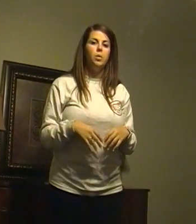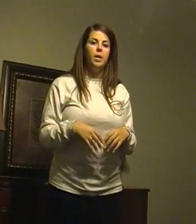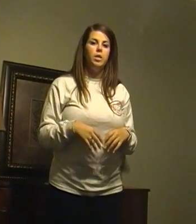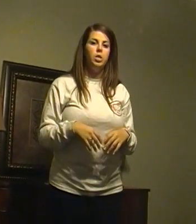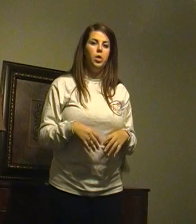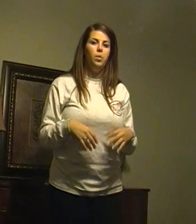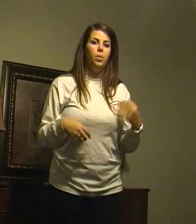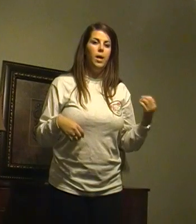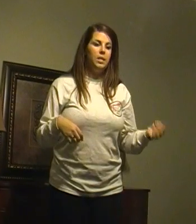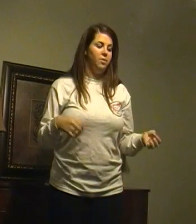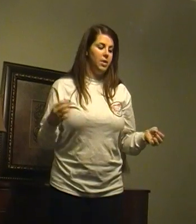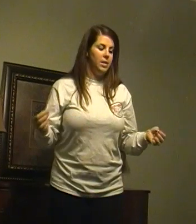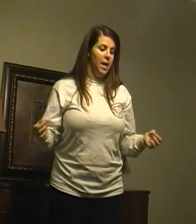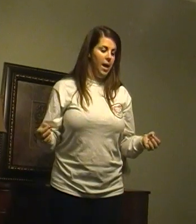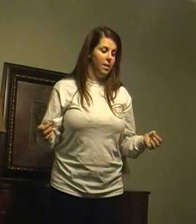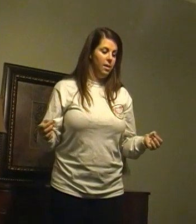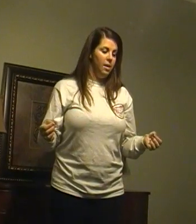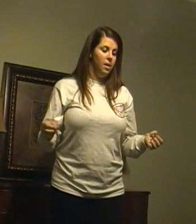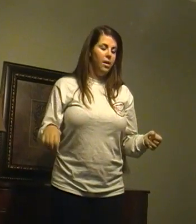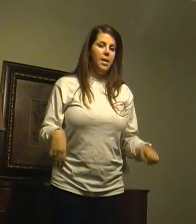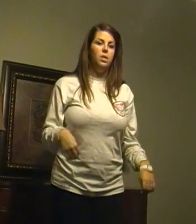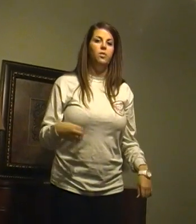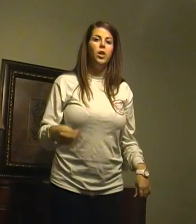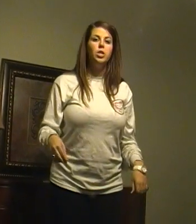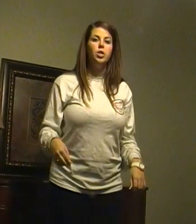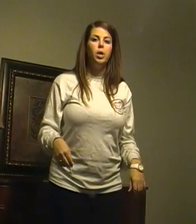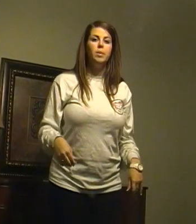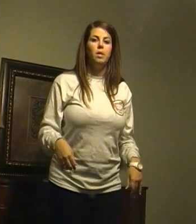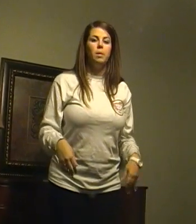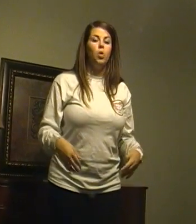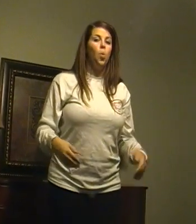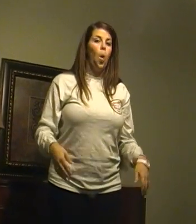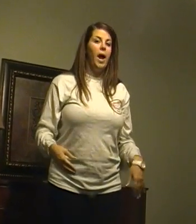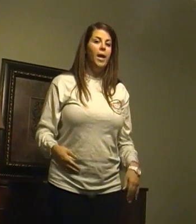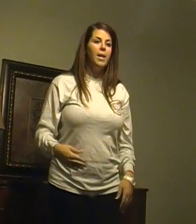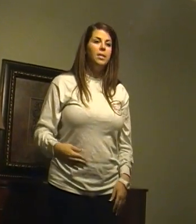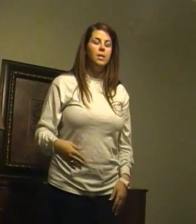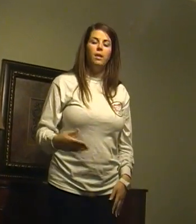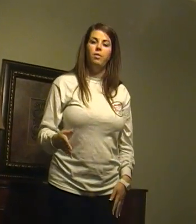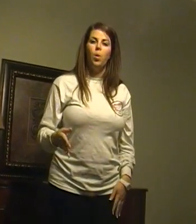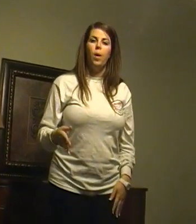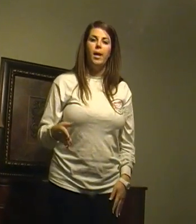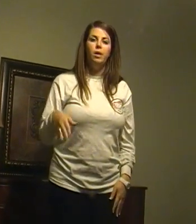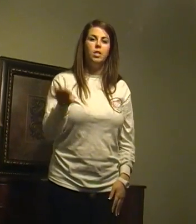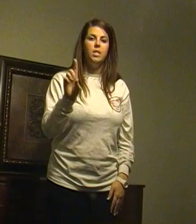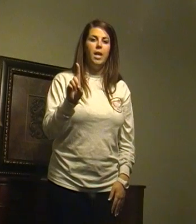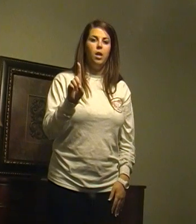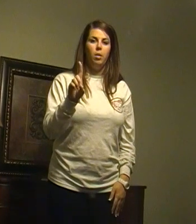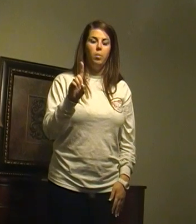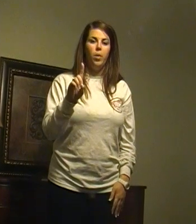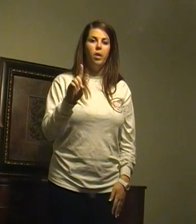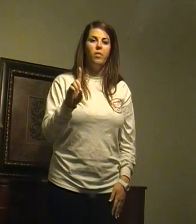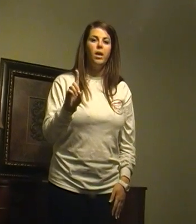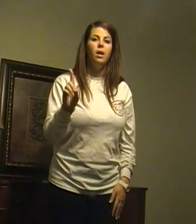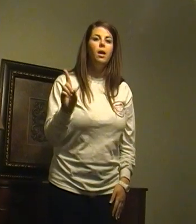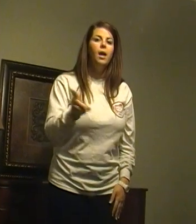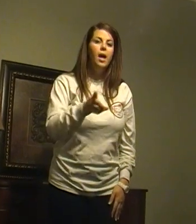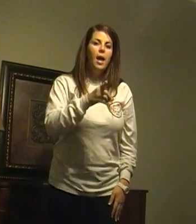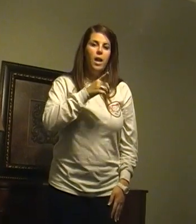going to do a different sign. Okay, so the first group is going to be quiet, and for quiet, you just take your pointer finger